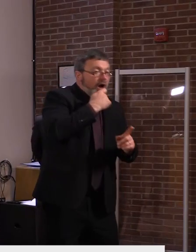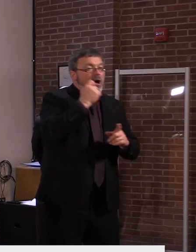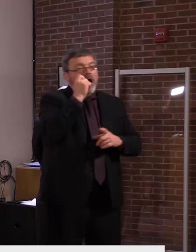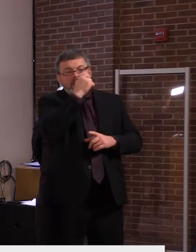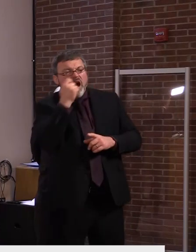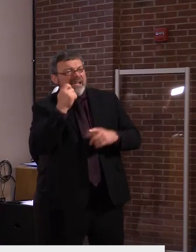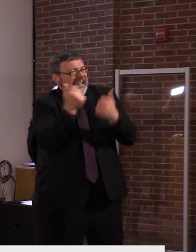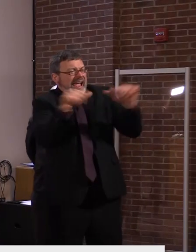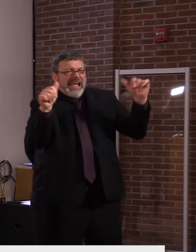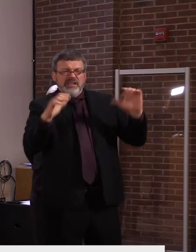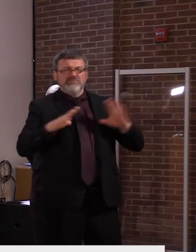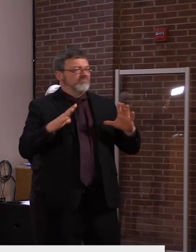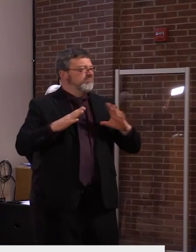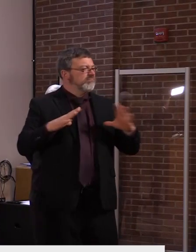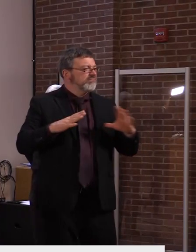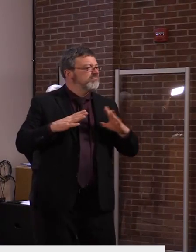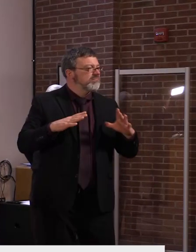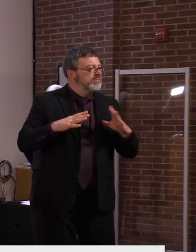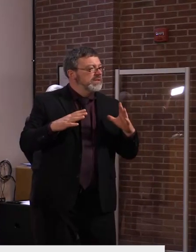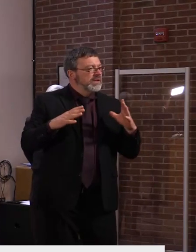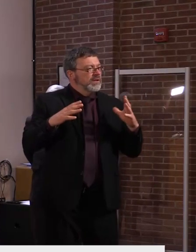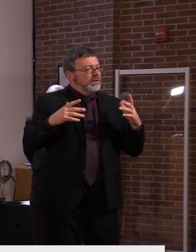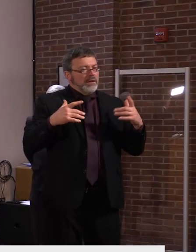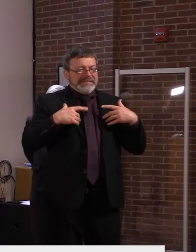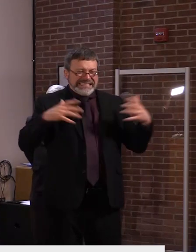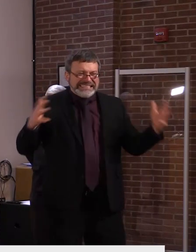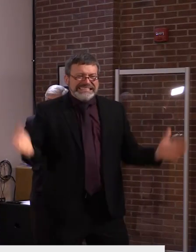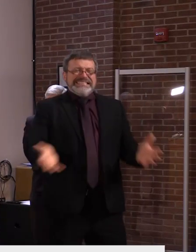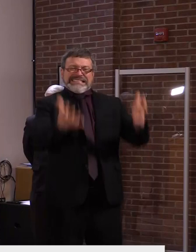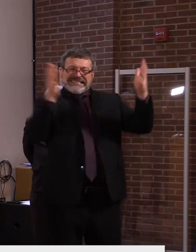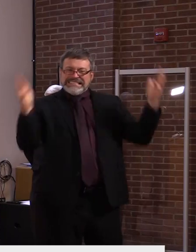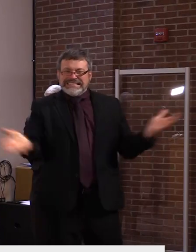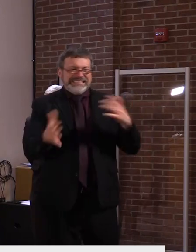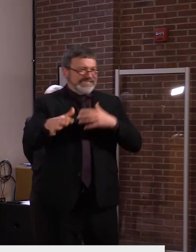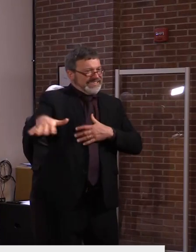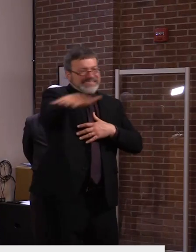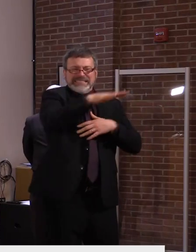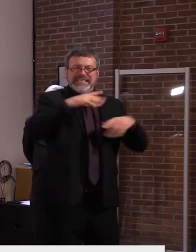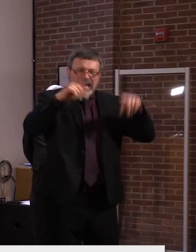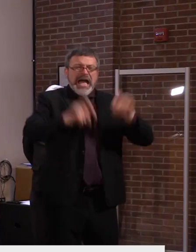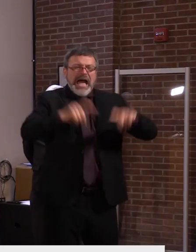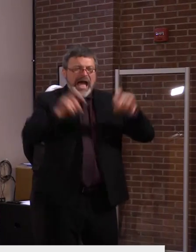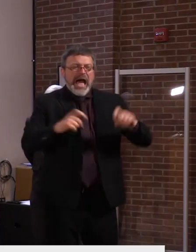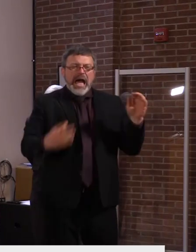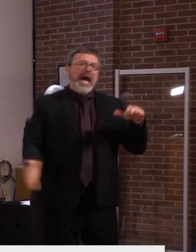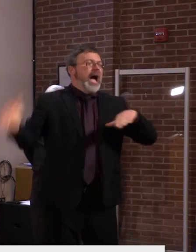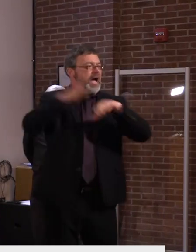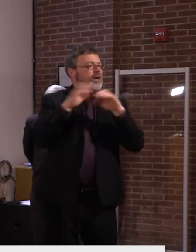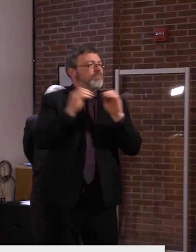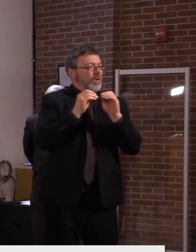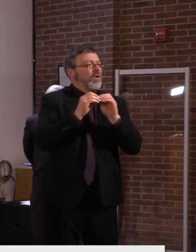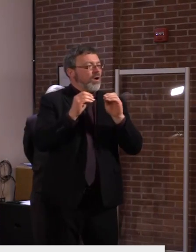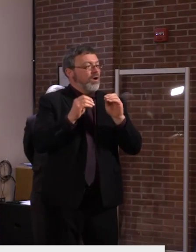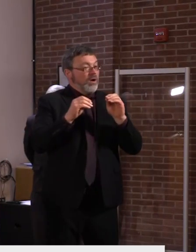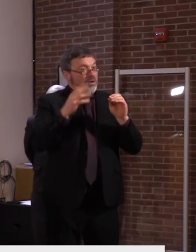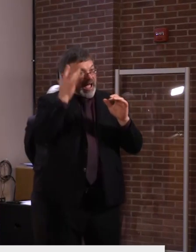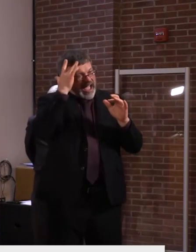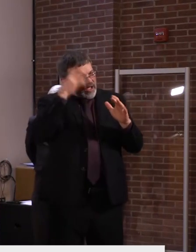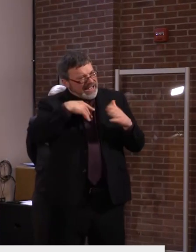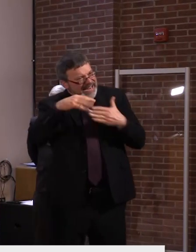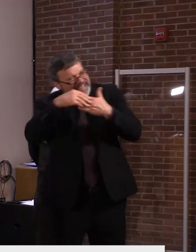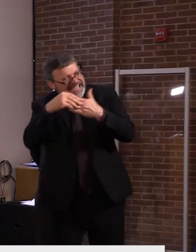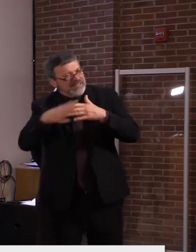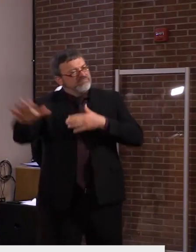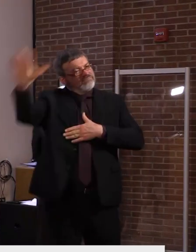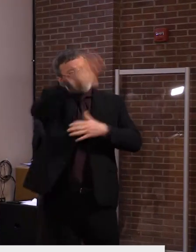many today, doing more testing than any other state. Anything you want to add to that, Dr. Levine? Just a quick